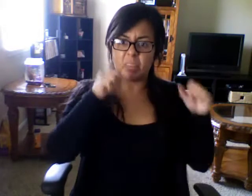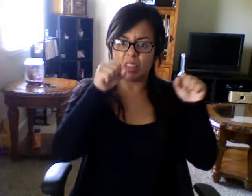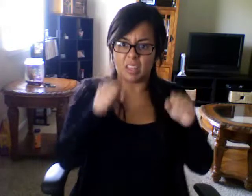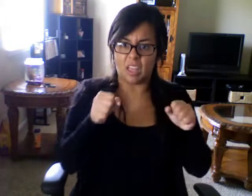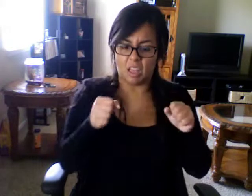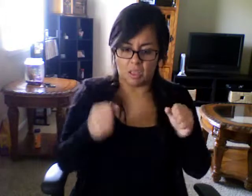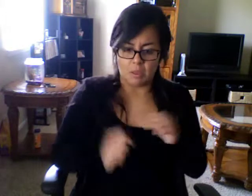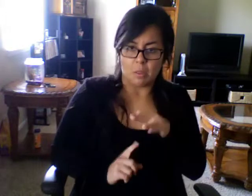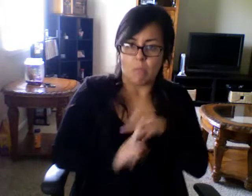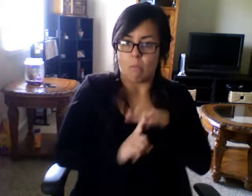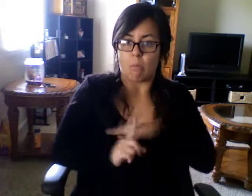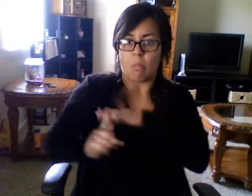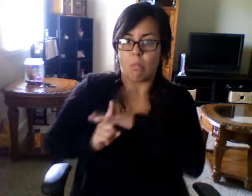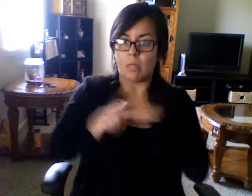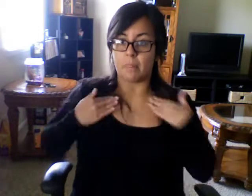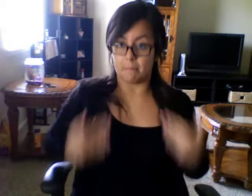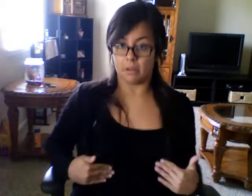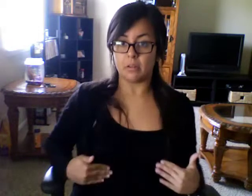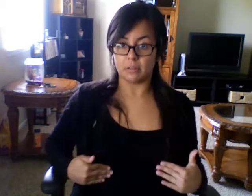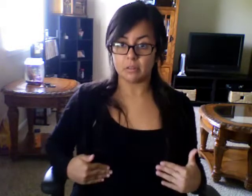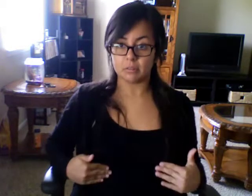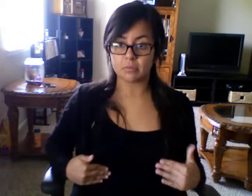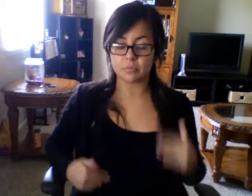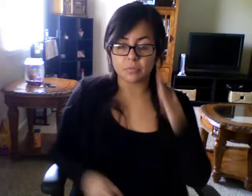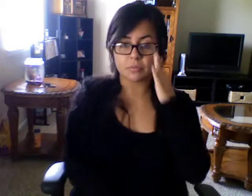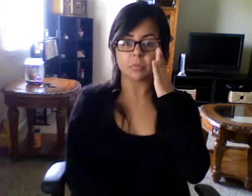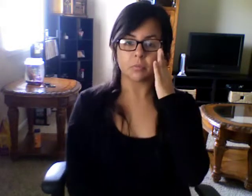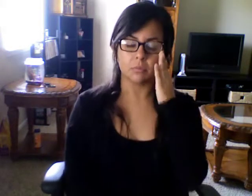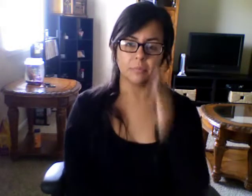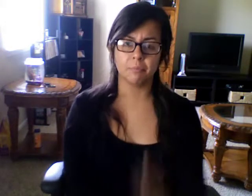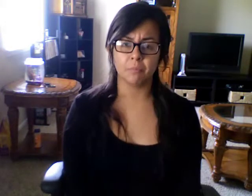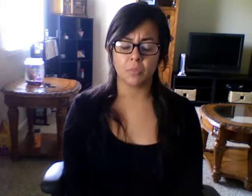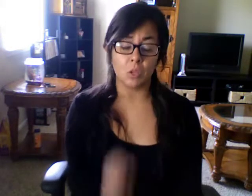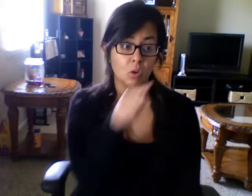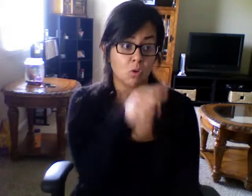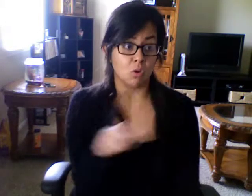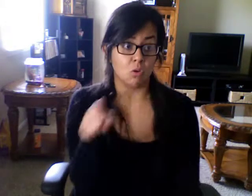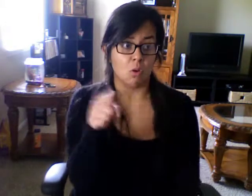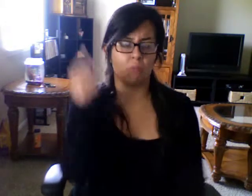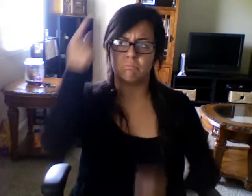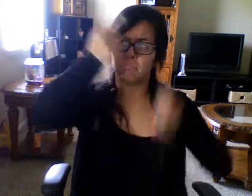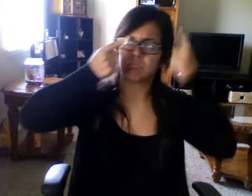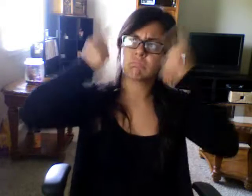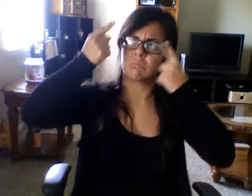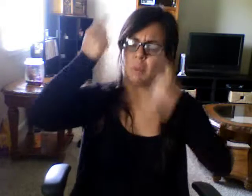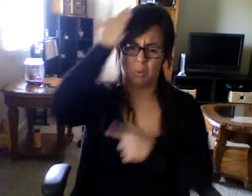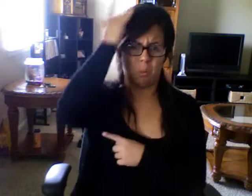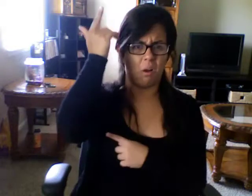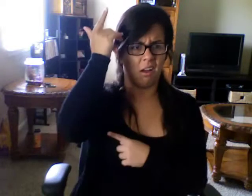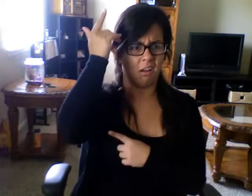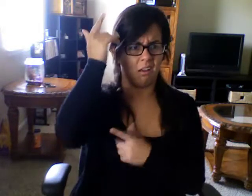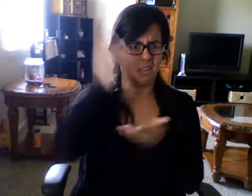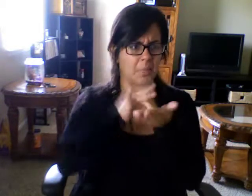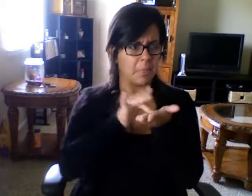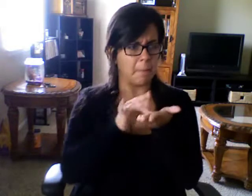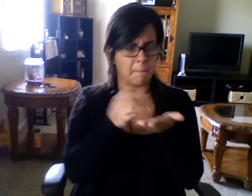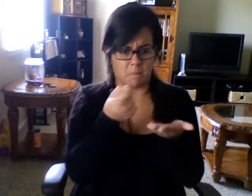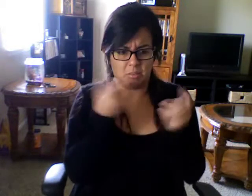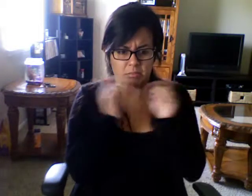ask, why is that? And the very unsatisfying yet scientific answer is, it's too hard. That for whatever reason,